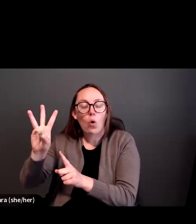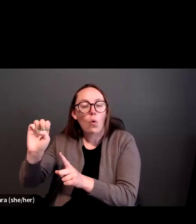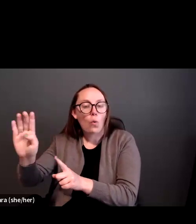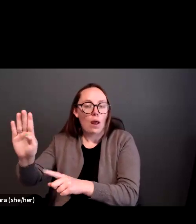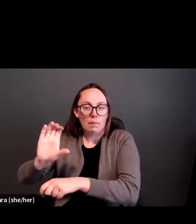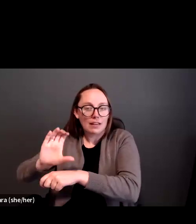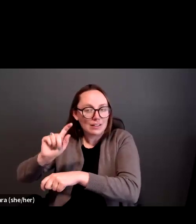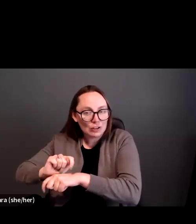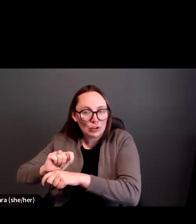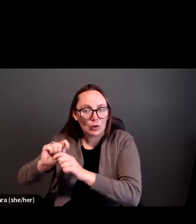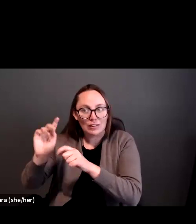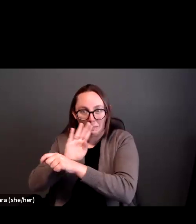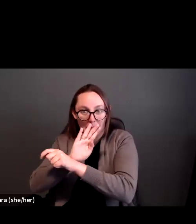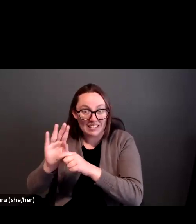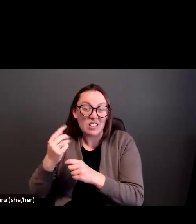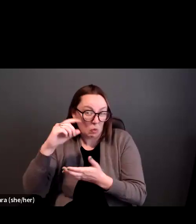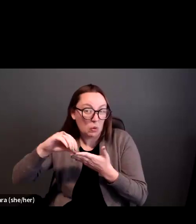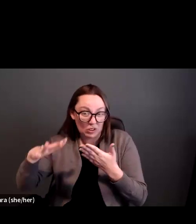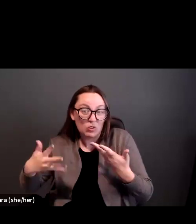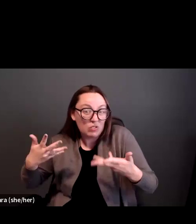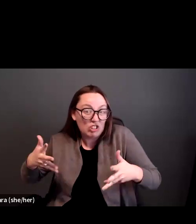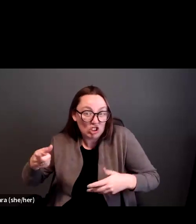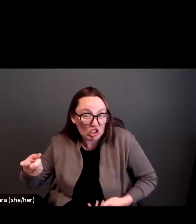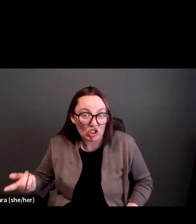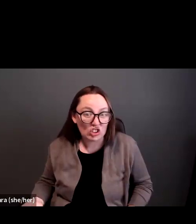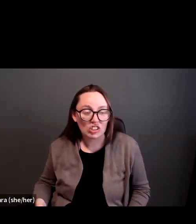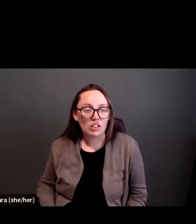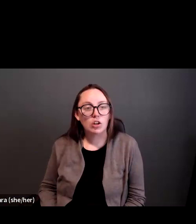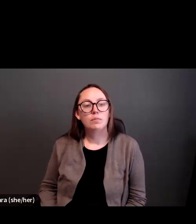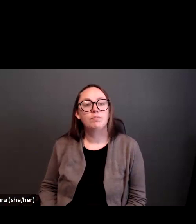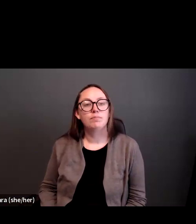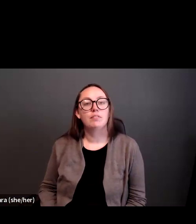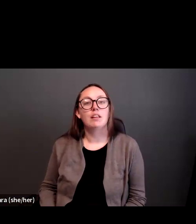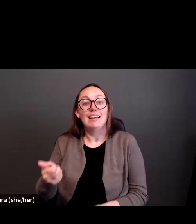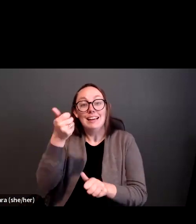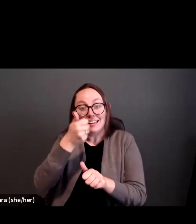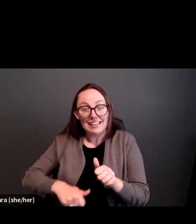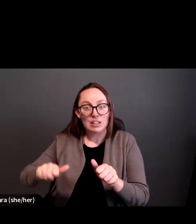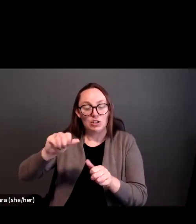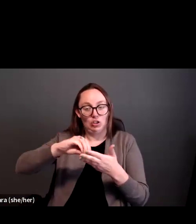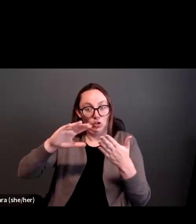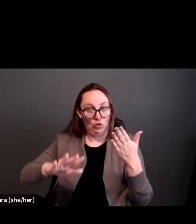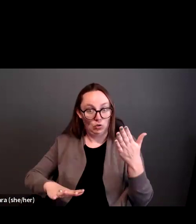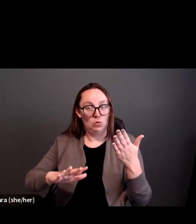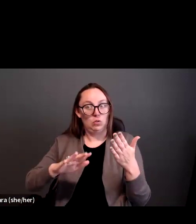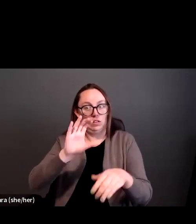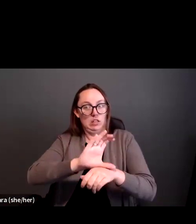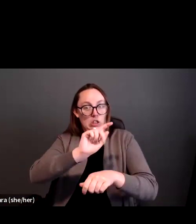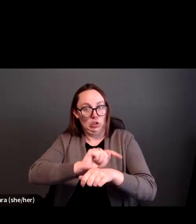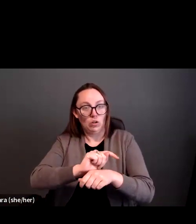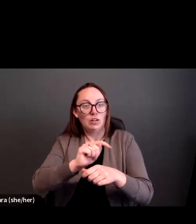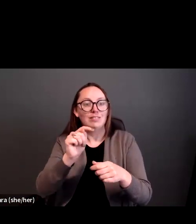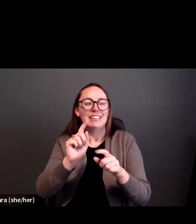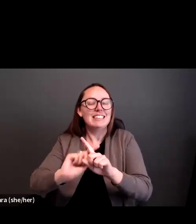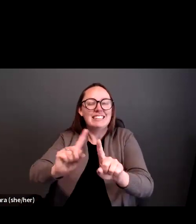each consultant we work with, of course, we're meeting at a different level, right? And some have more experience, some have less, and they're all working their way